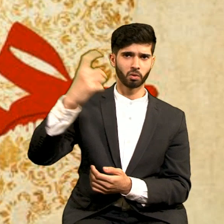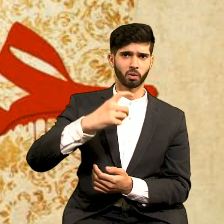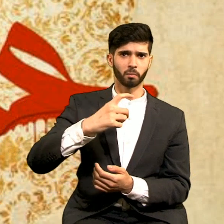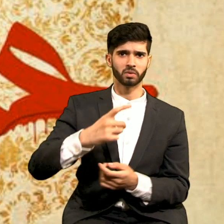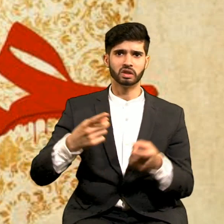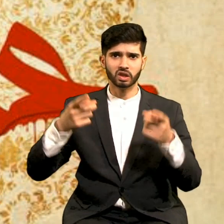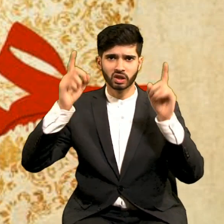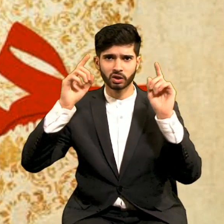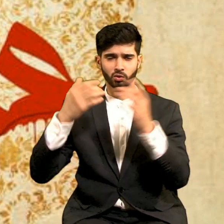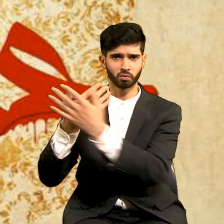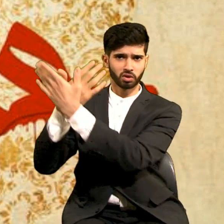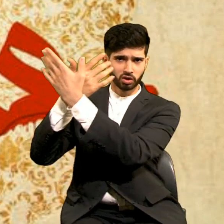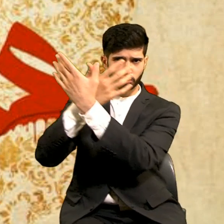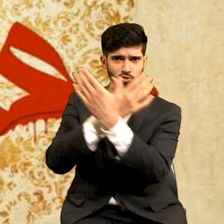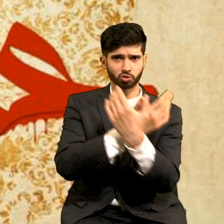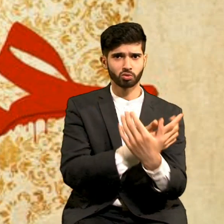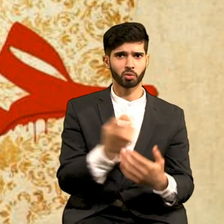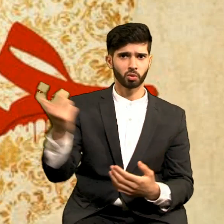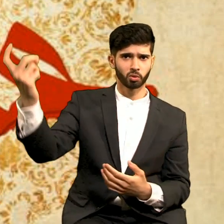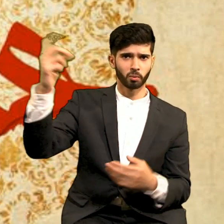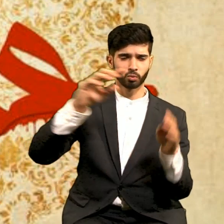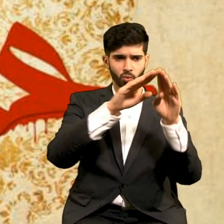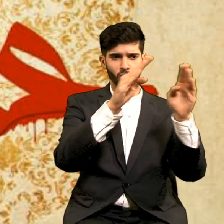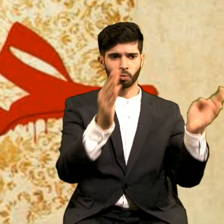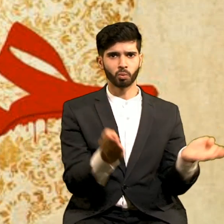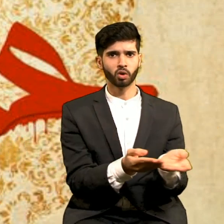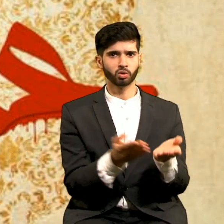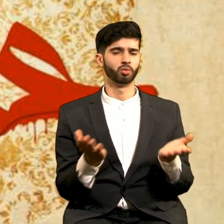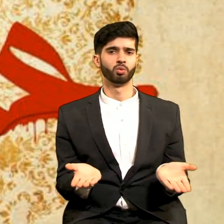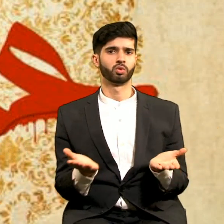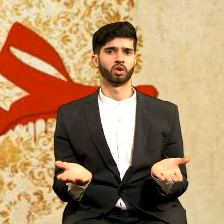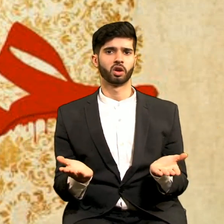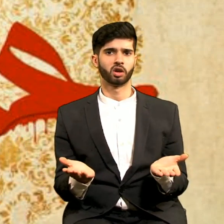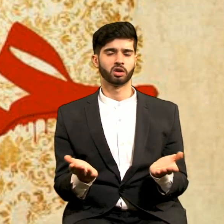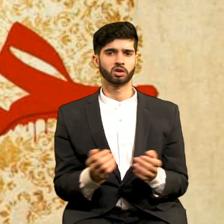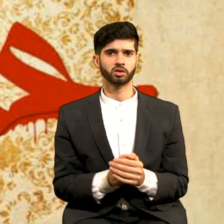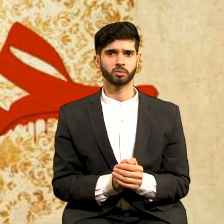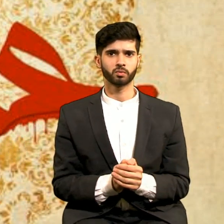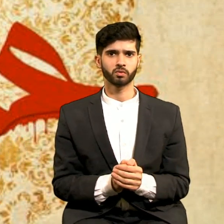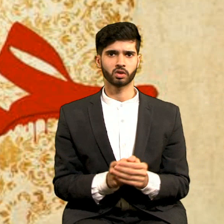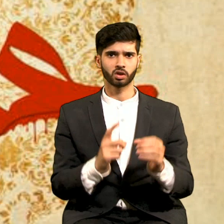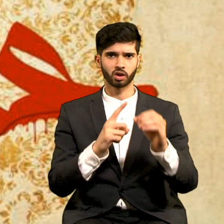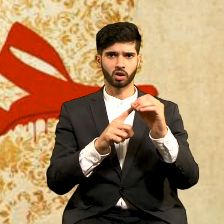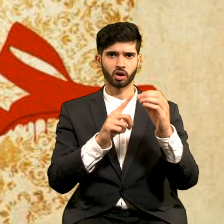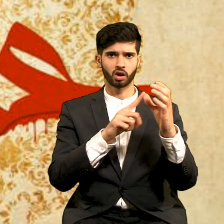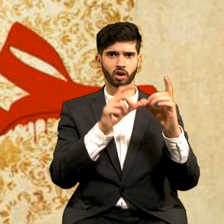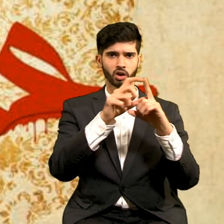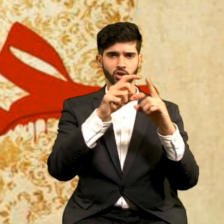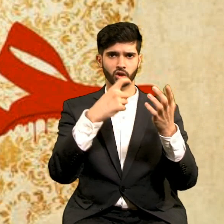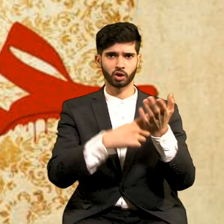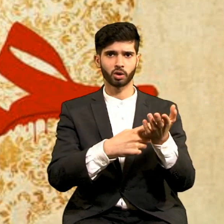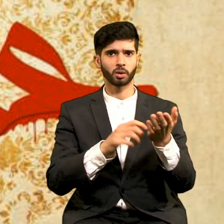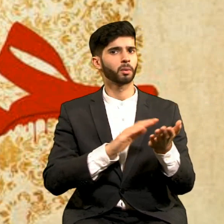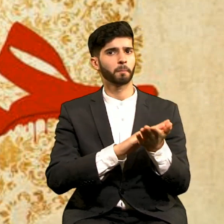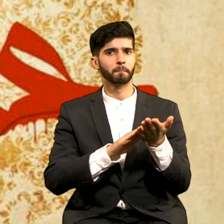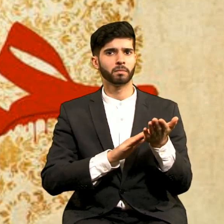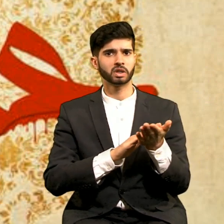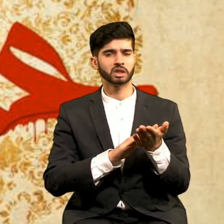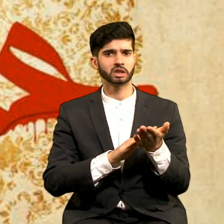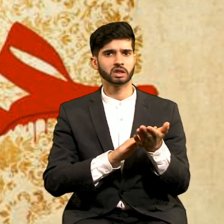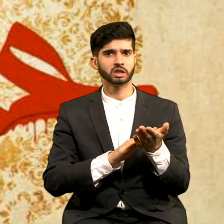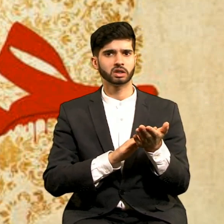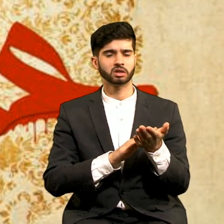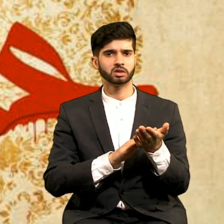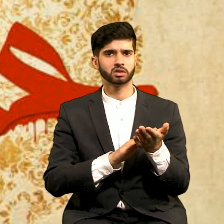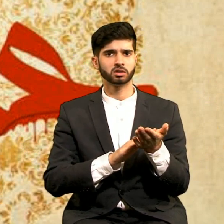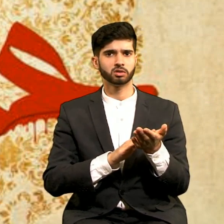descend to the world on this blessed night with Allah's permission. Qadr, in the context of this holy night, has been described